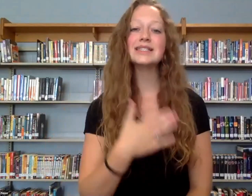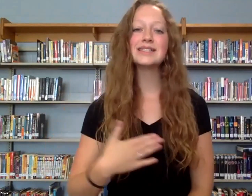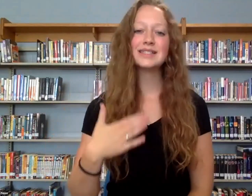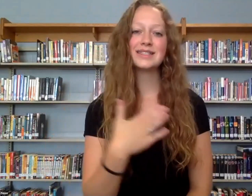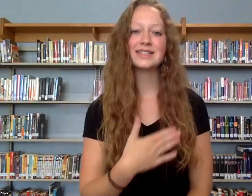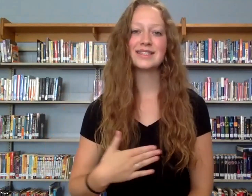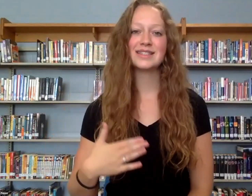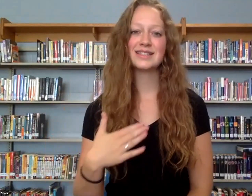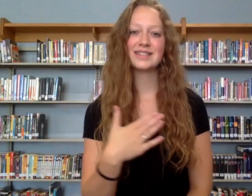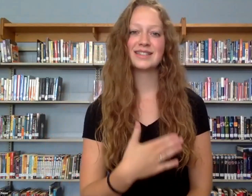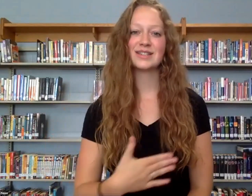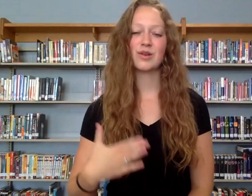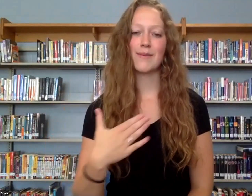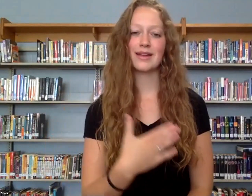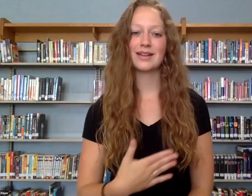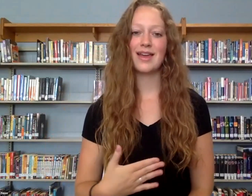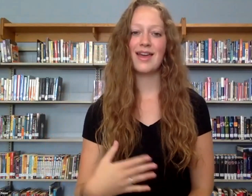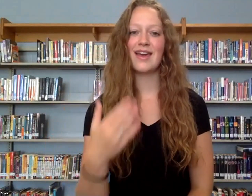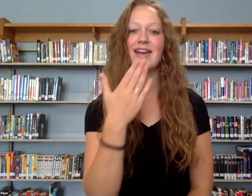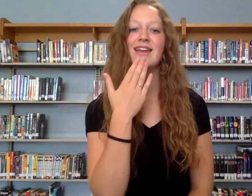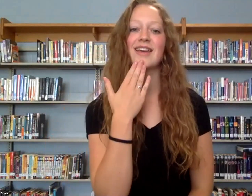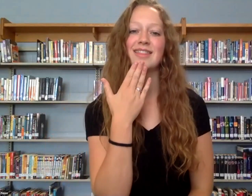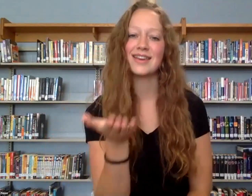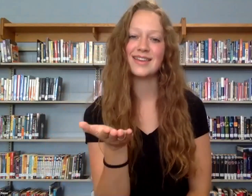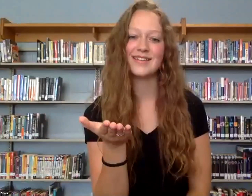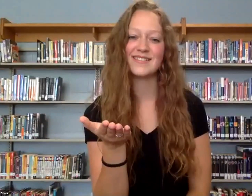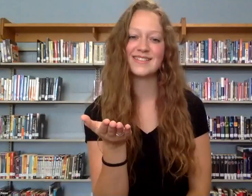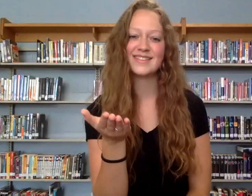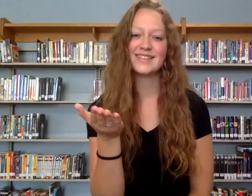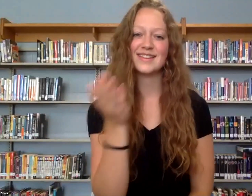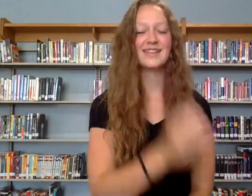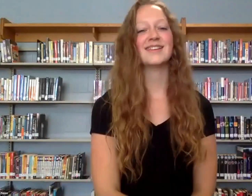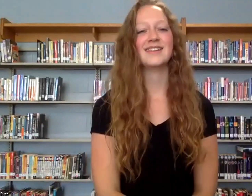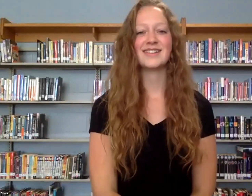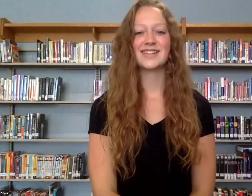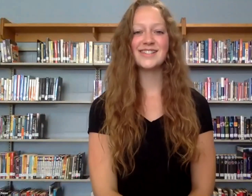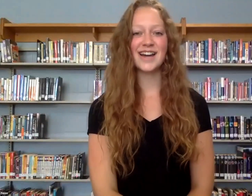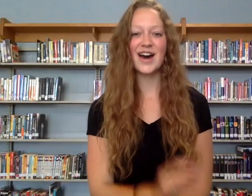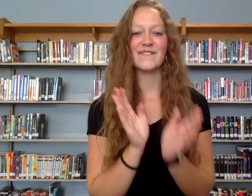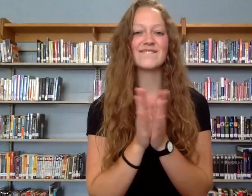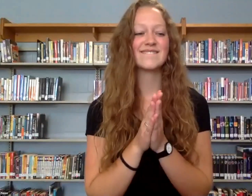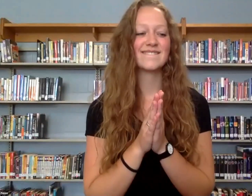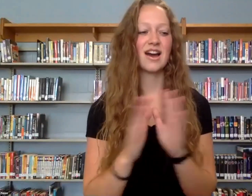please. Rub it in. Thank you. Good job. All